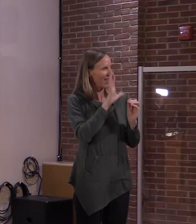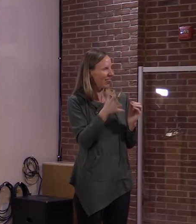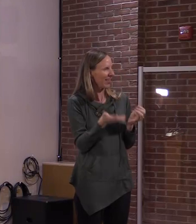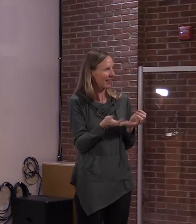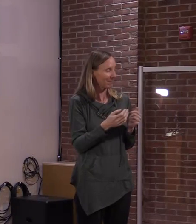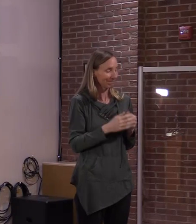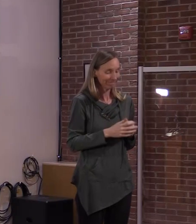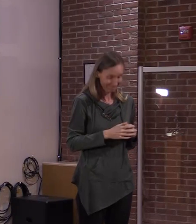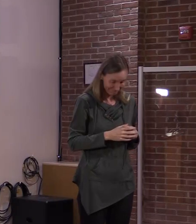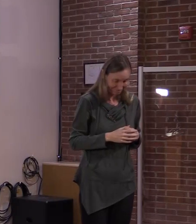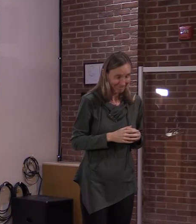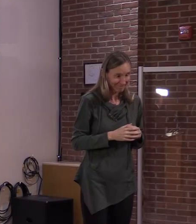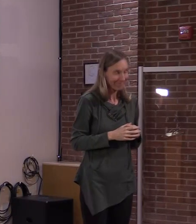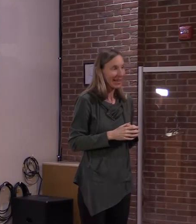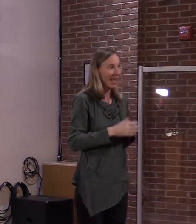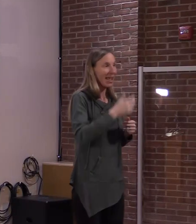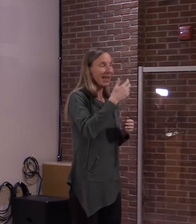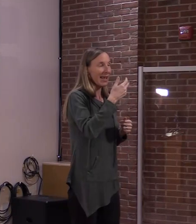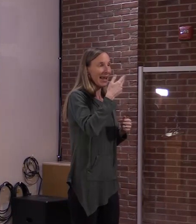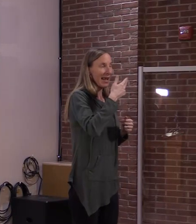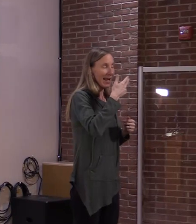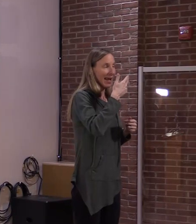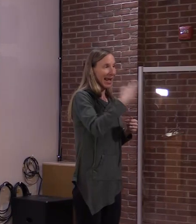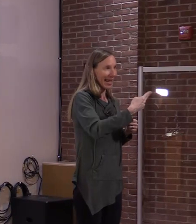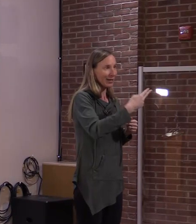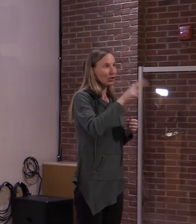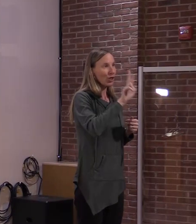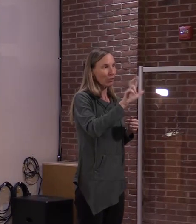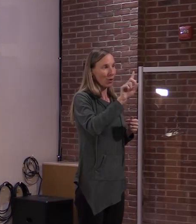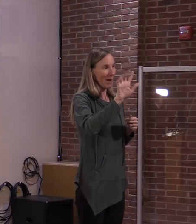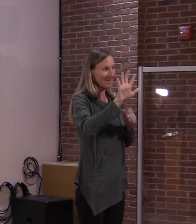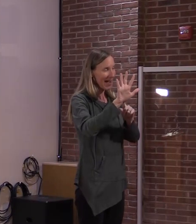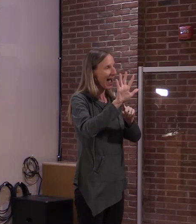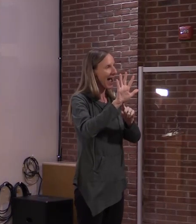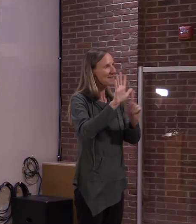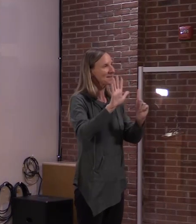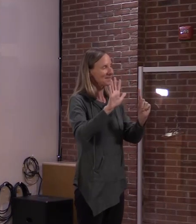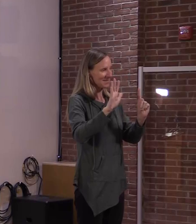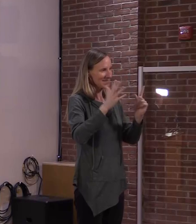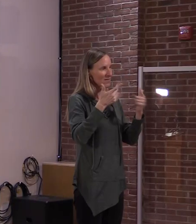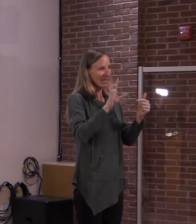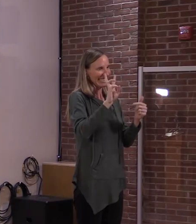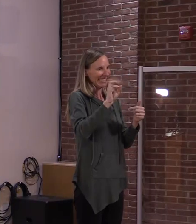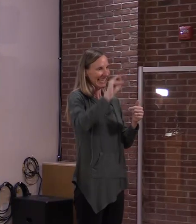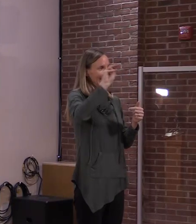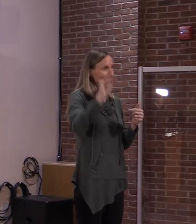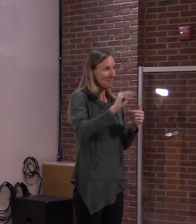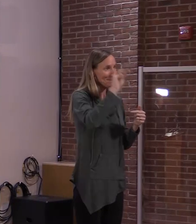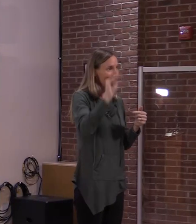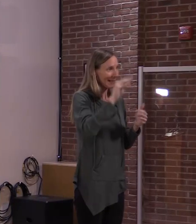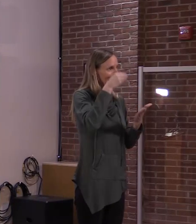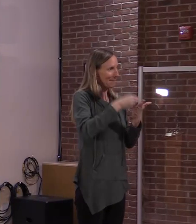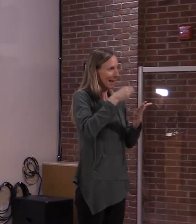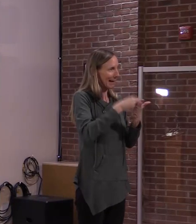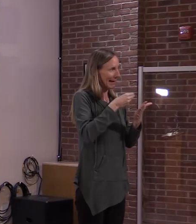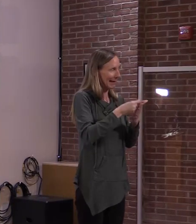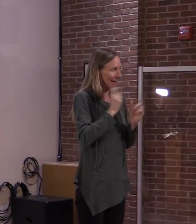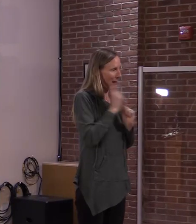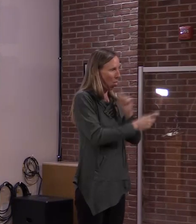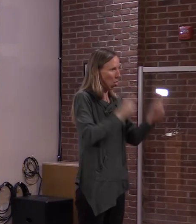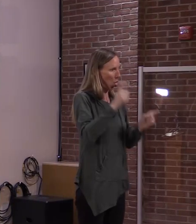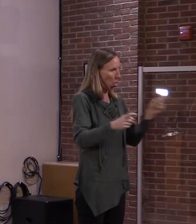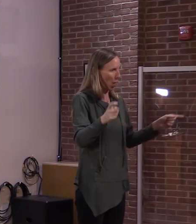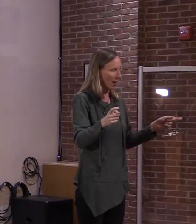the issues I had with H-315, that they had actually appropriated about $60 million of ARPA money into